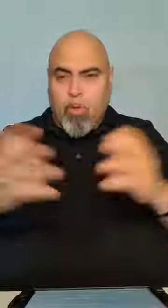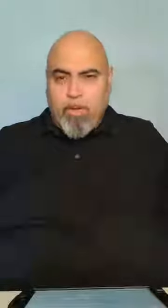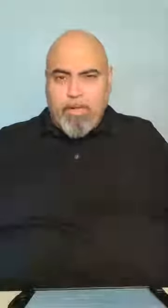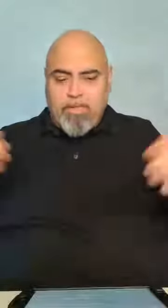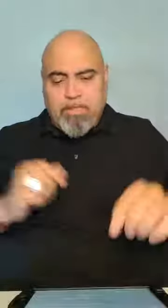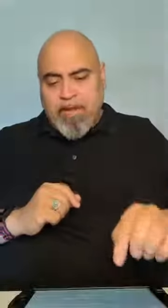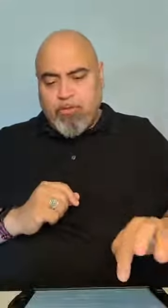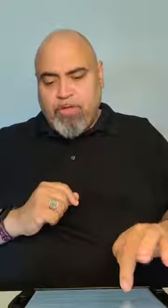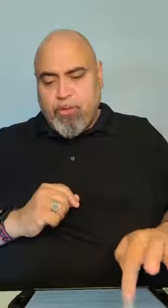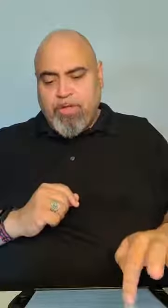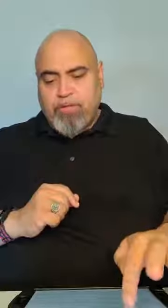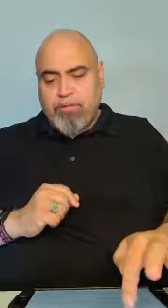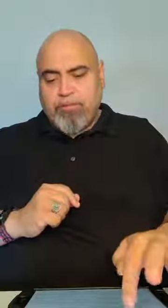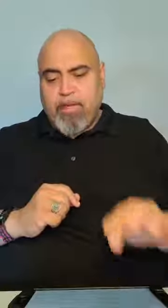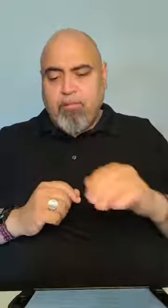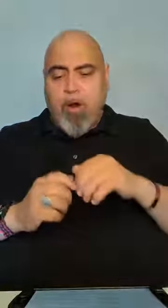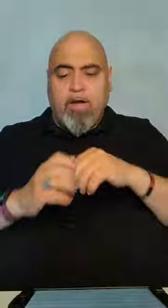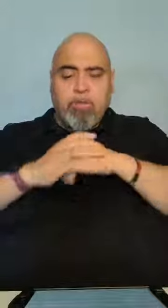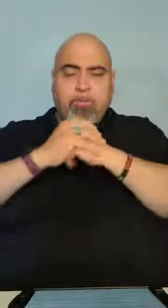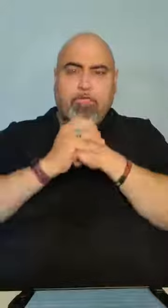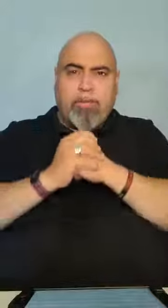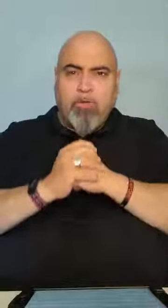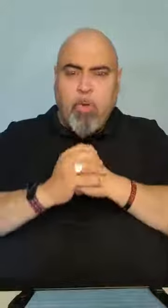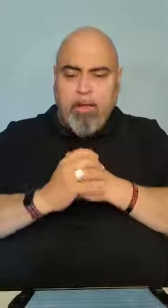What else does the Master say to us? In Mark chapter 12,